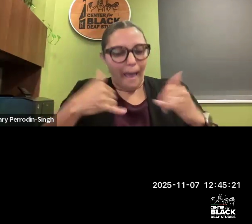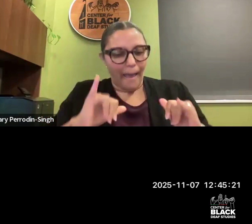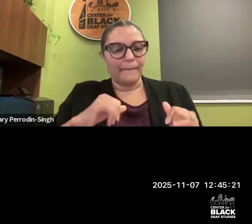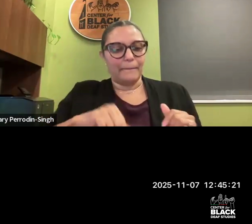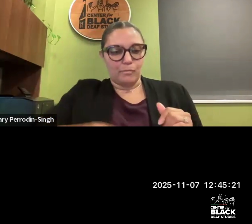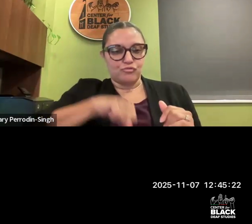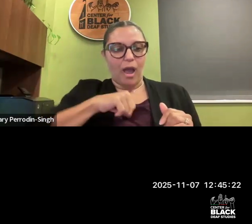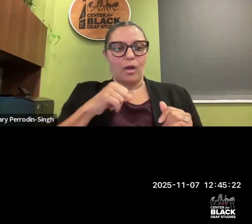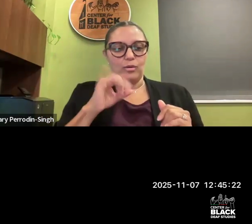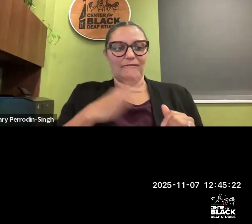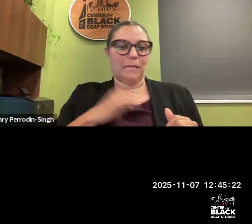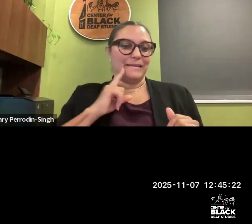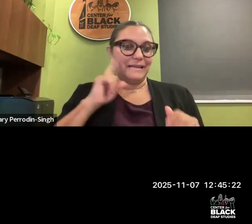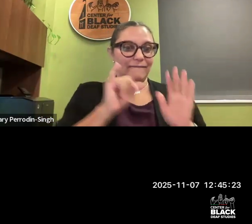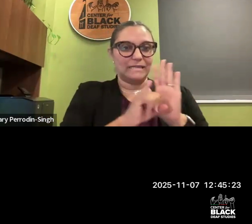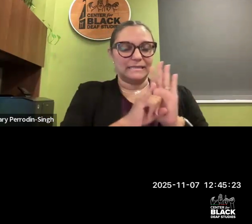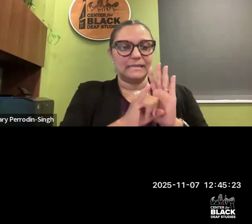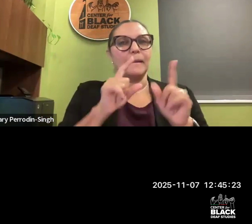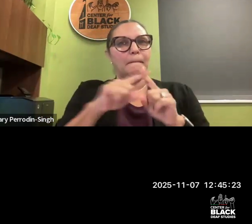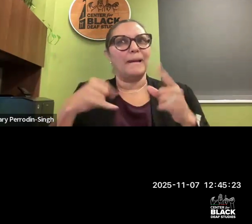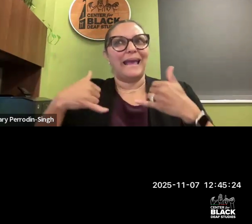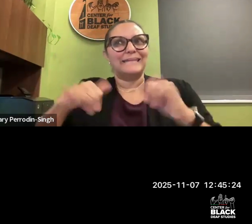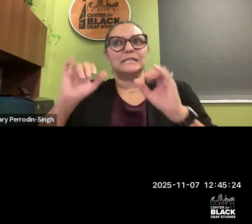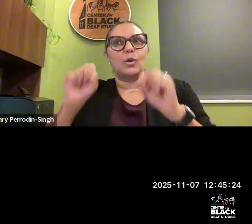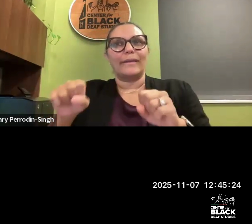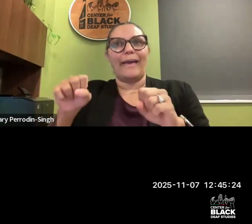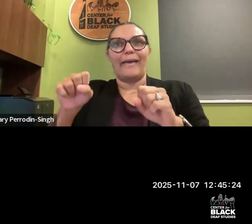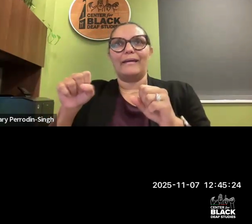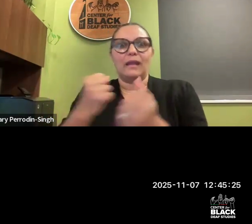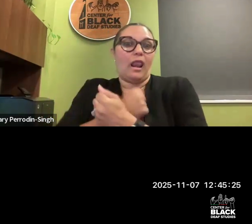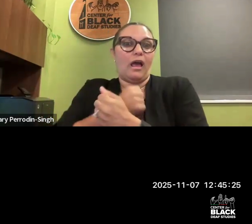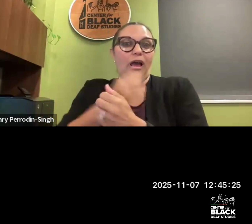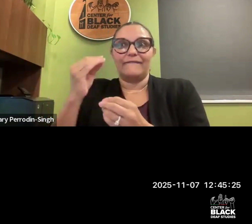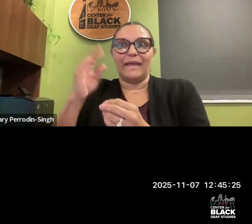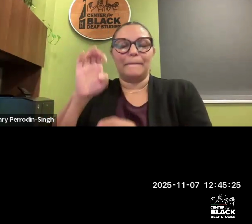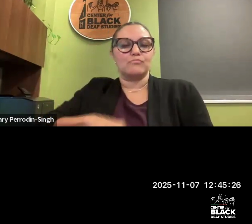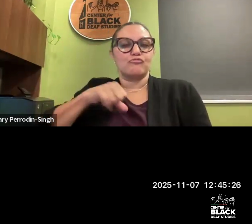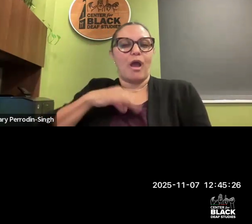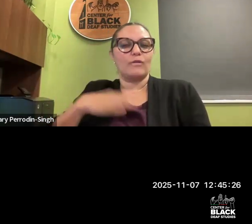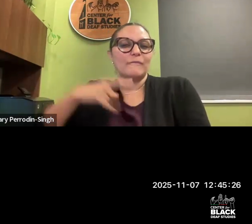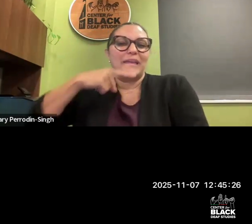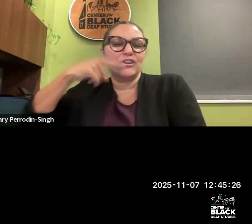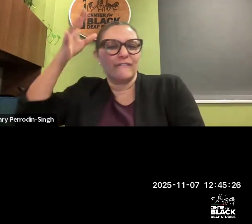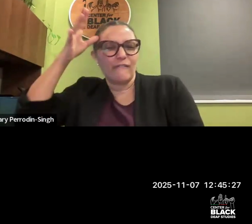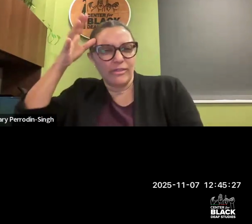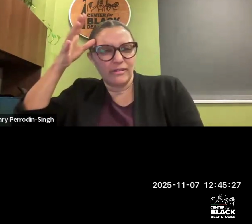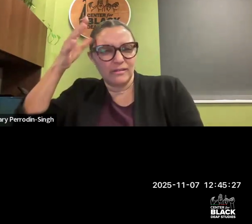And so I had to realize I'm proud of both and all of those identities. I love